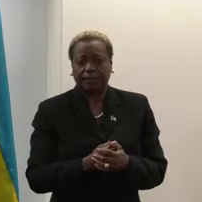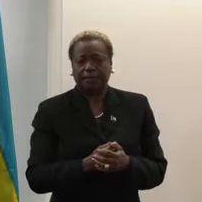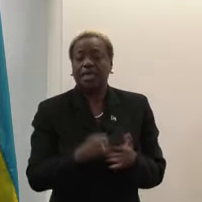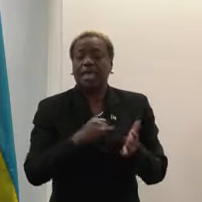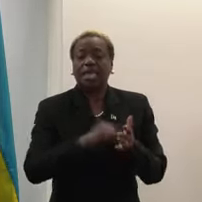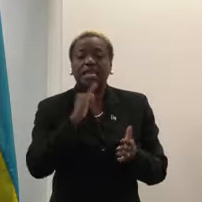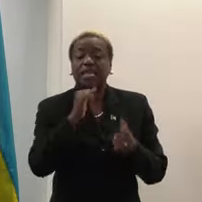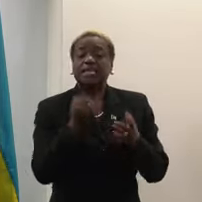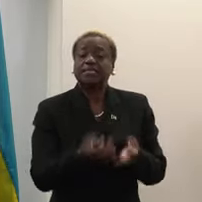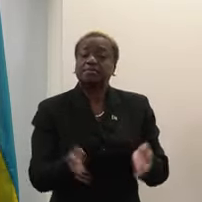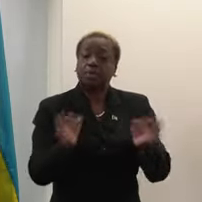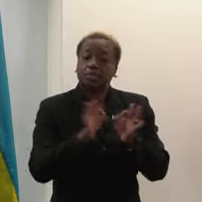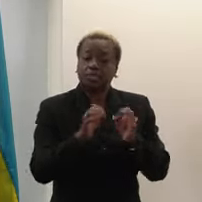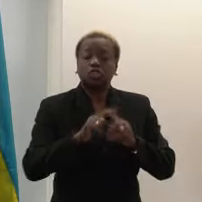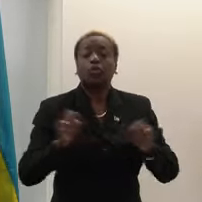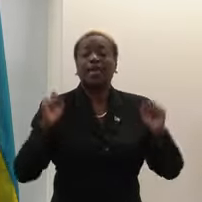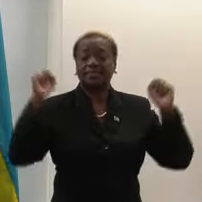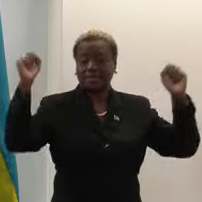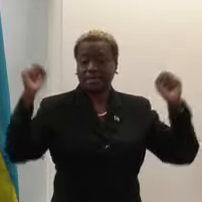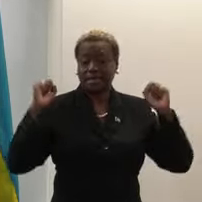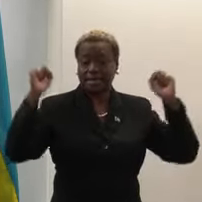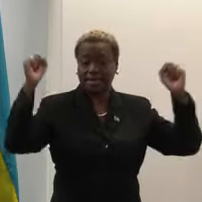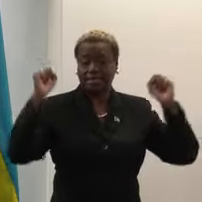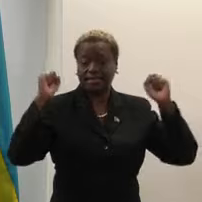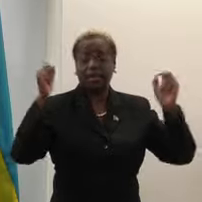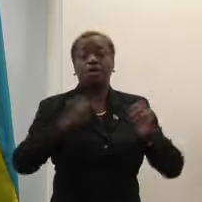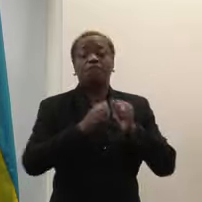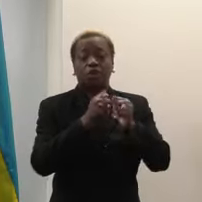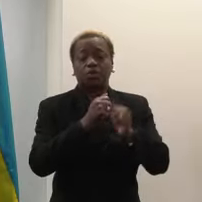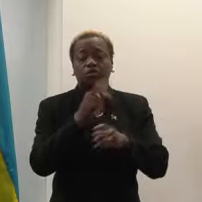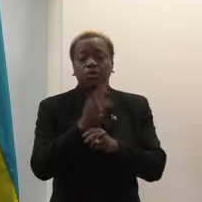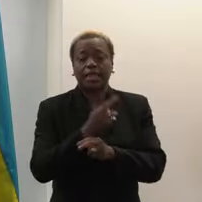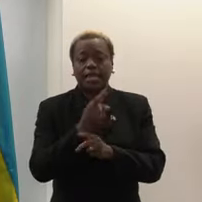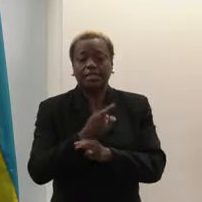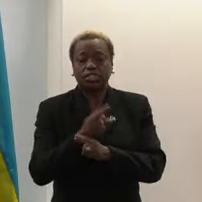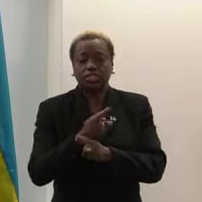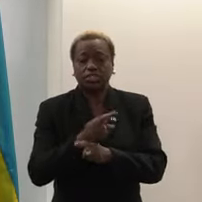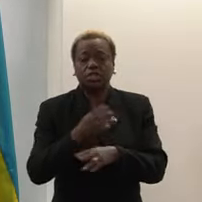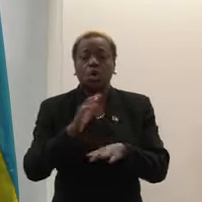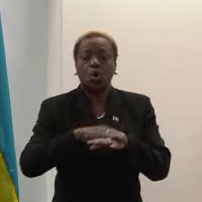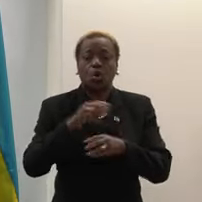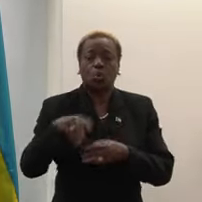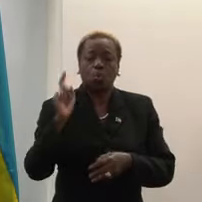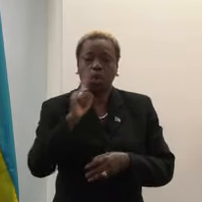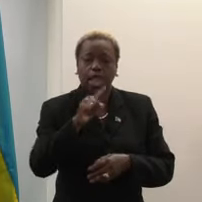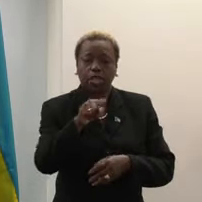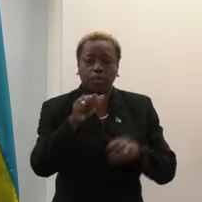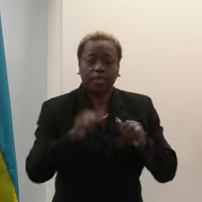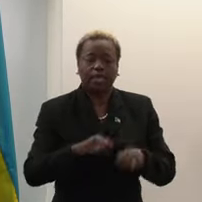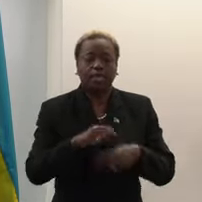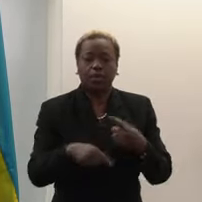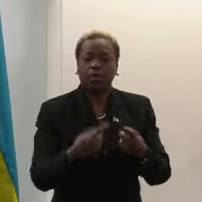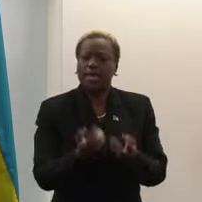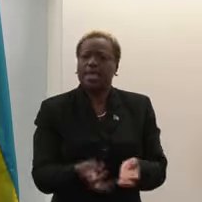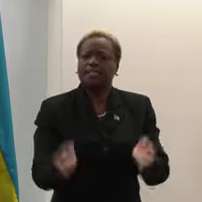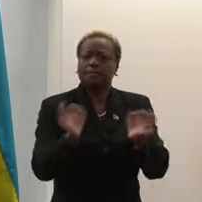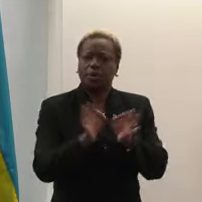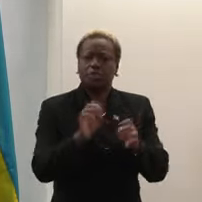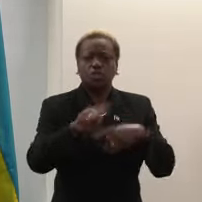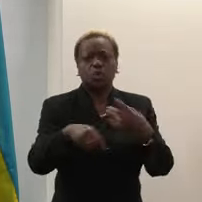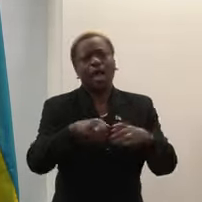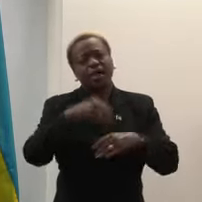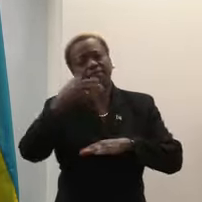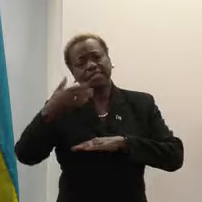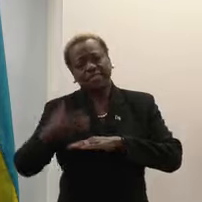It is important to exercise, following the regulations on where you can go. It is important to go